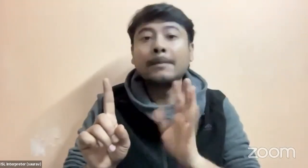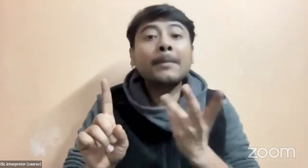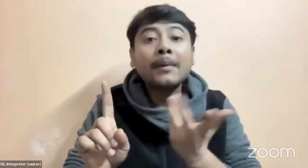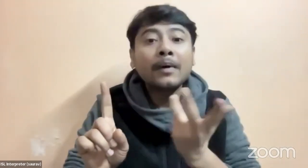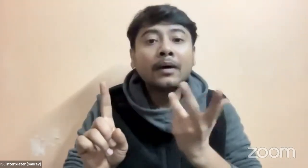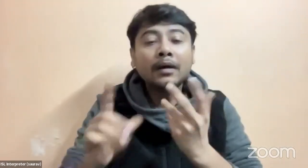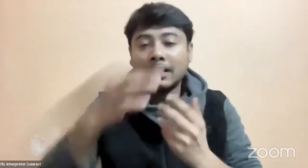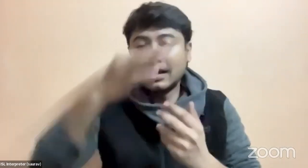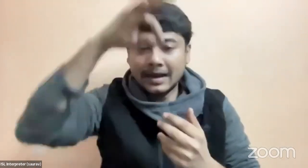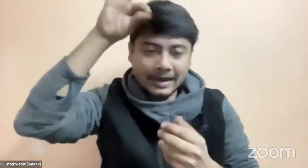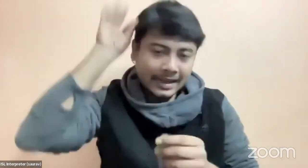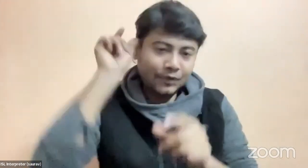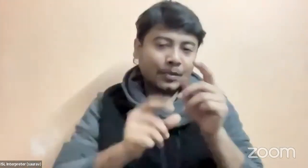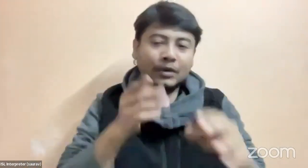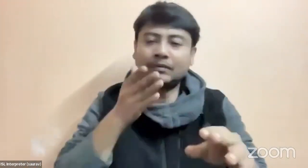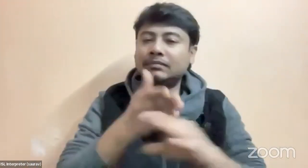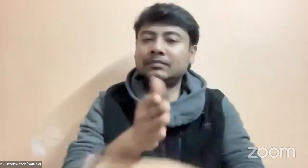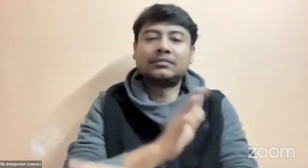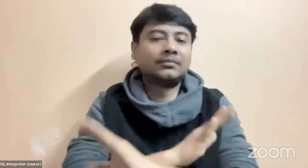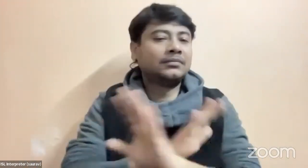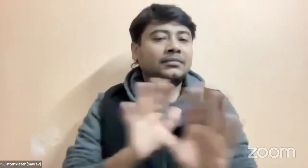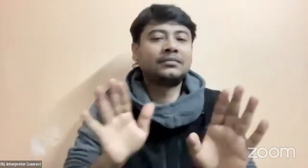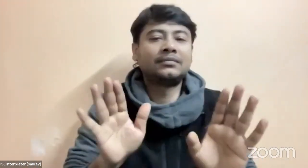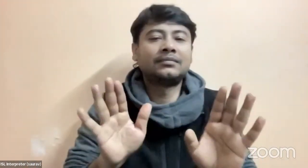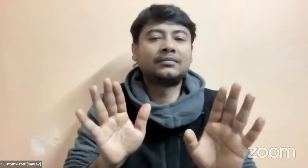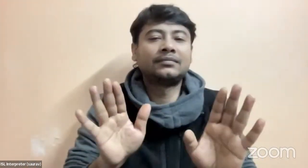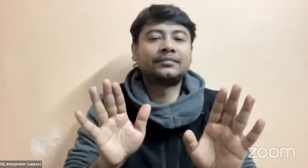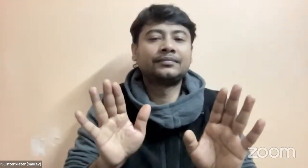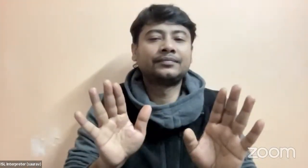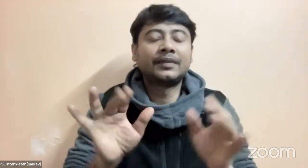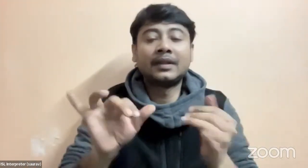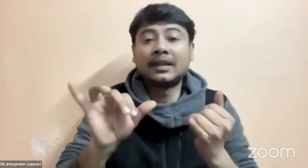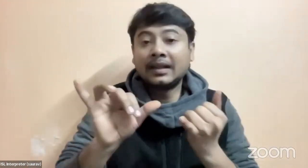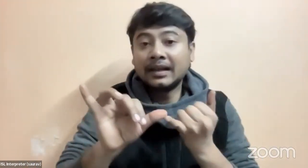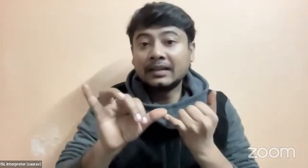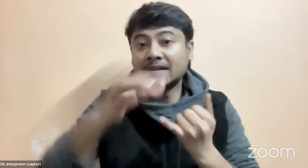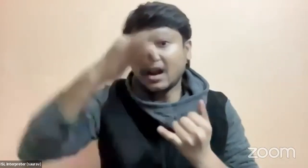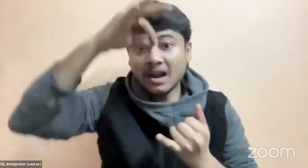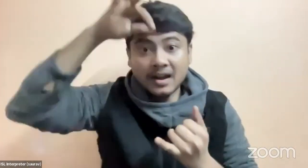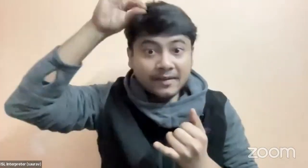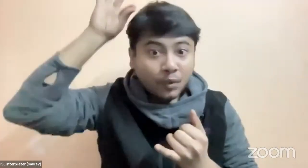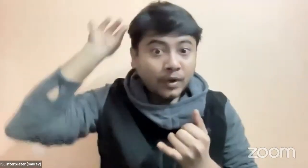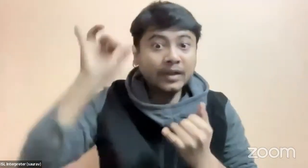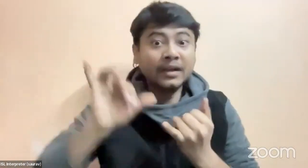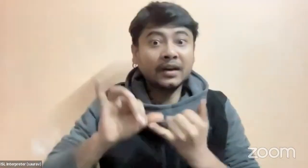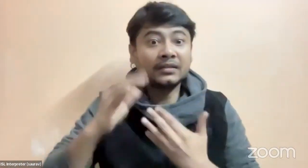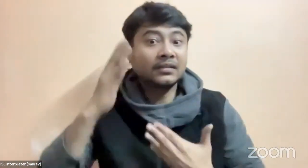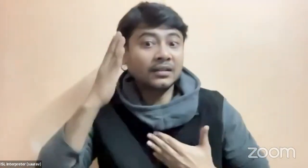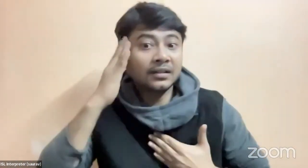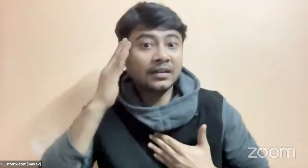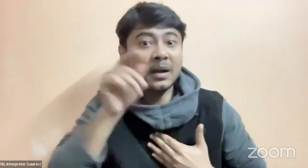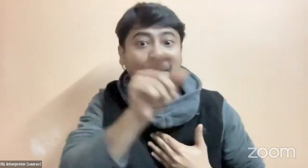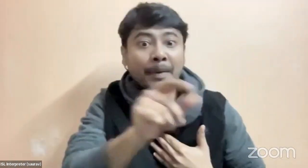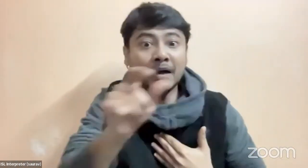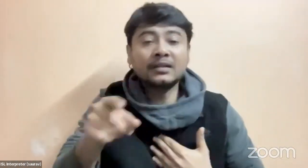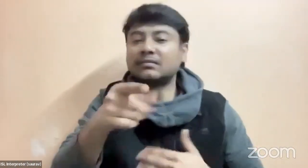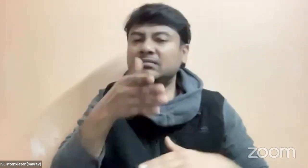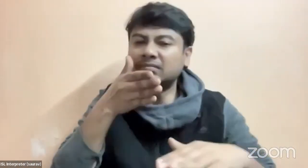One who is devotee of Krishna, you can never, sorry, you can never ever offend